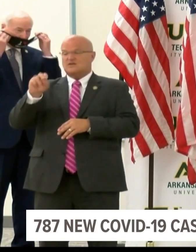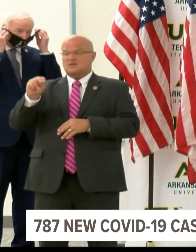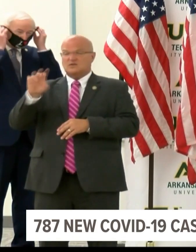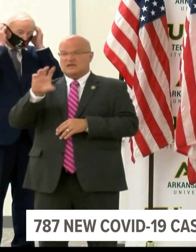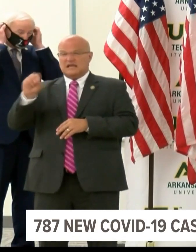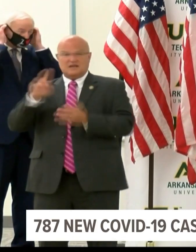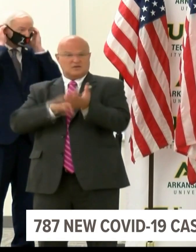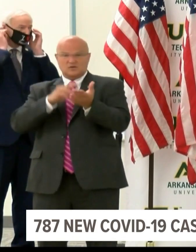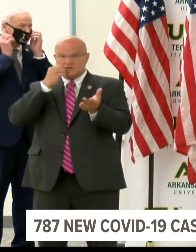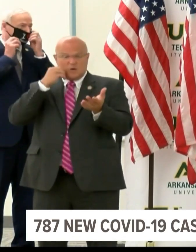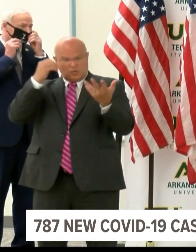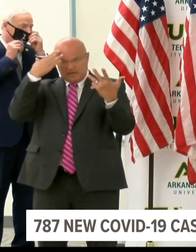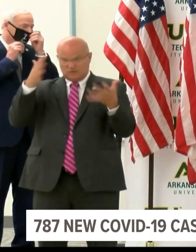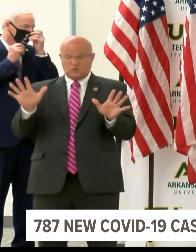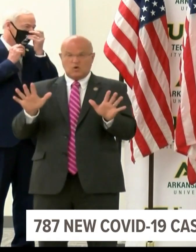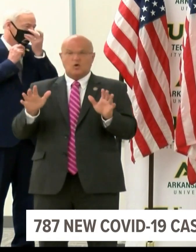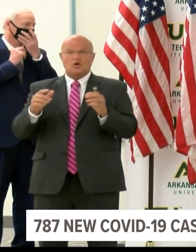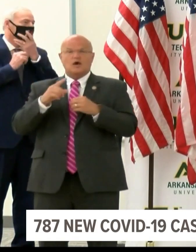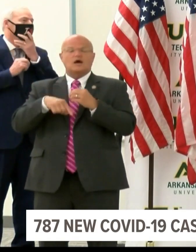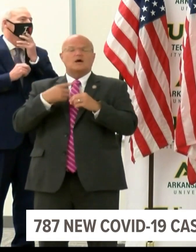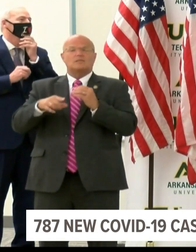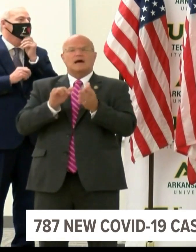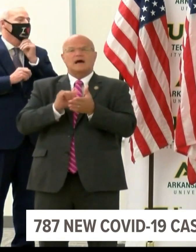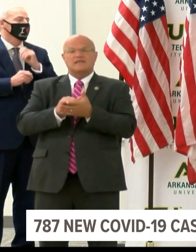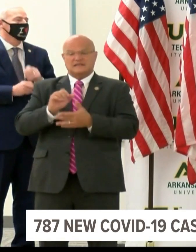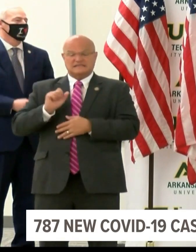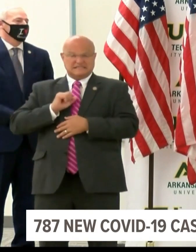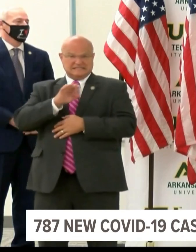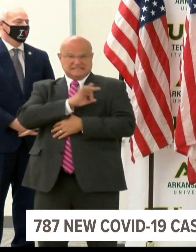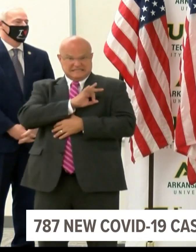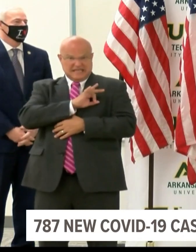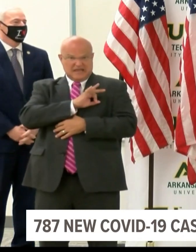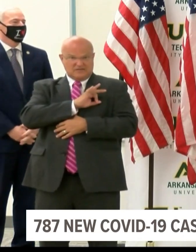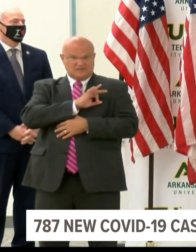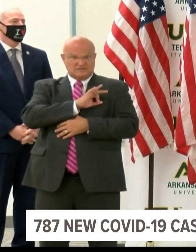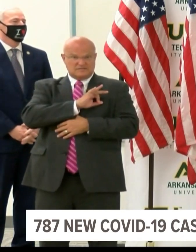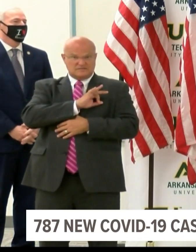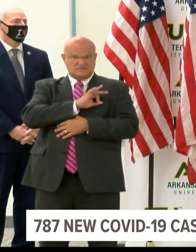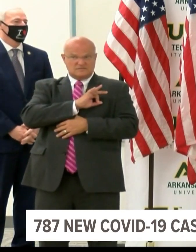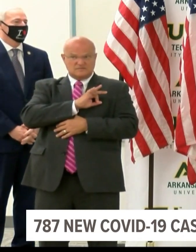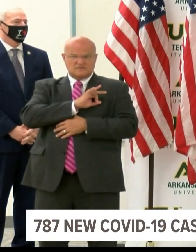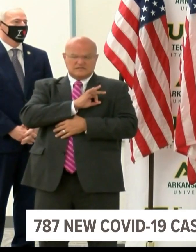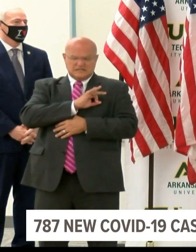yet. With regard to staff,